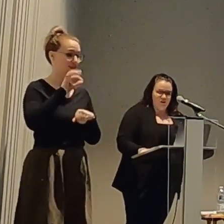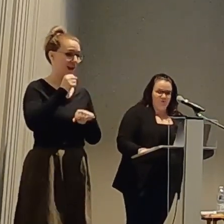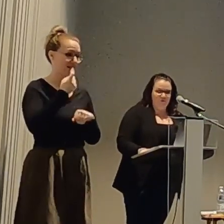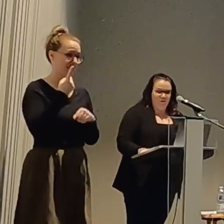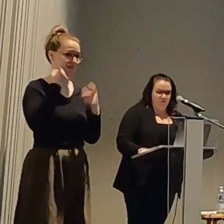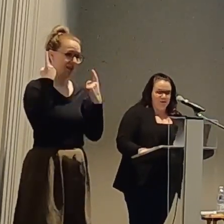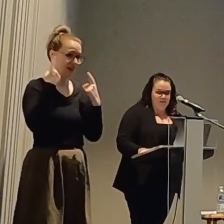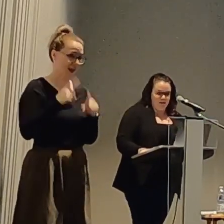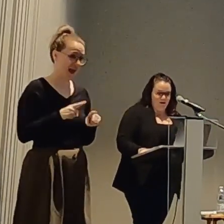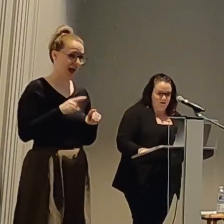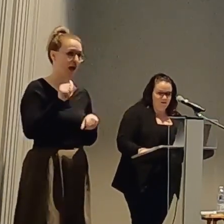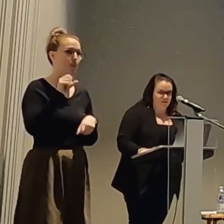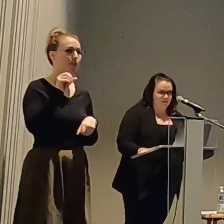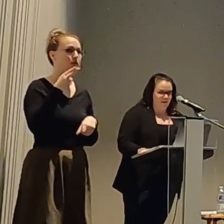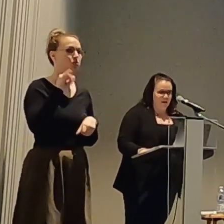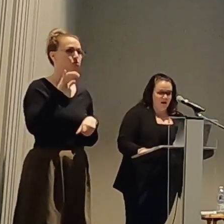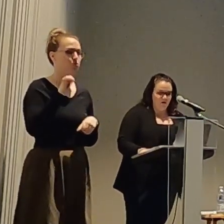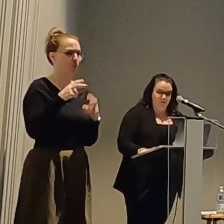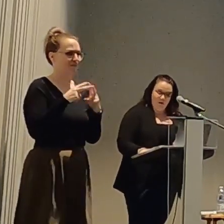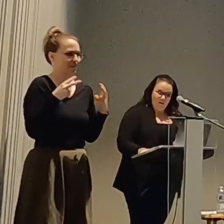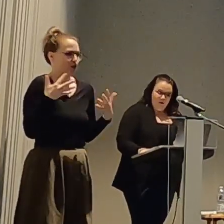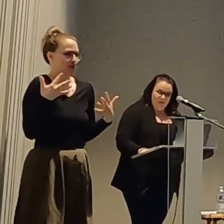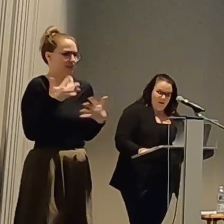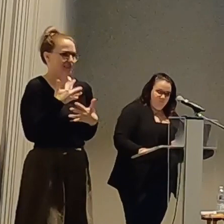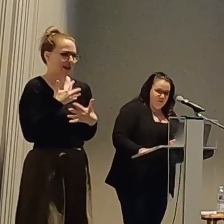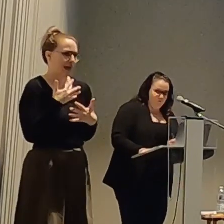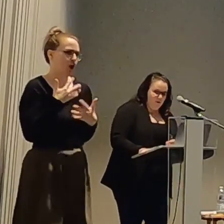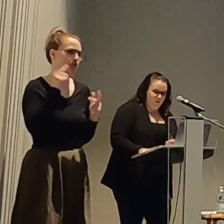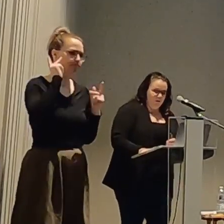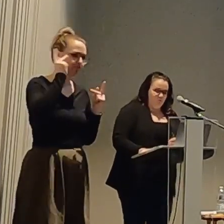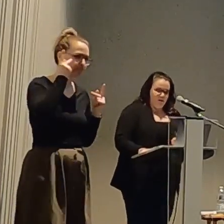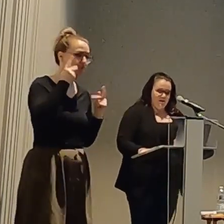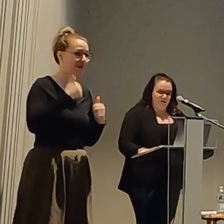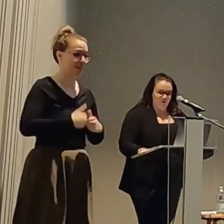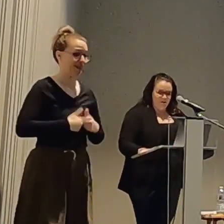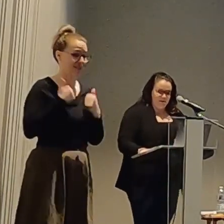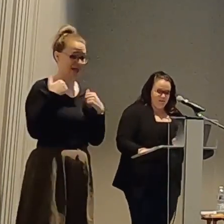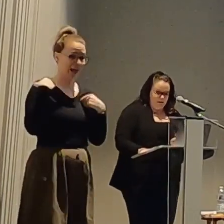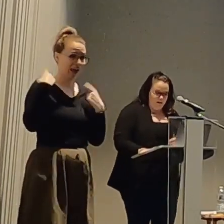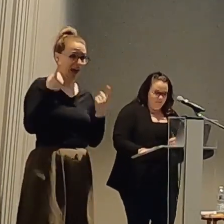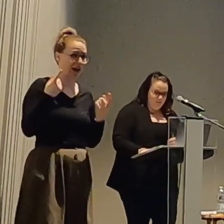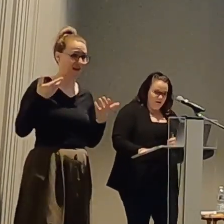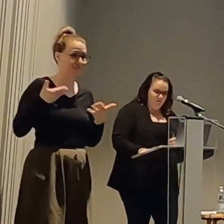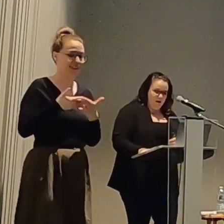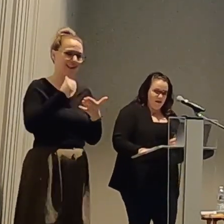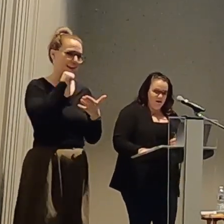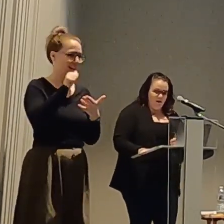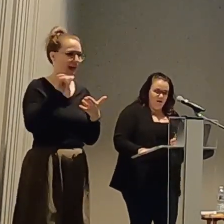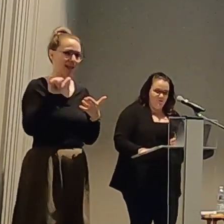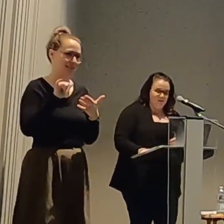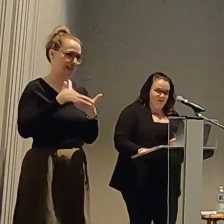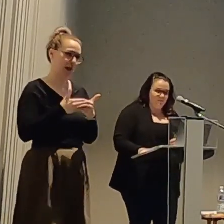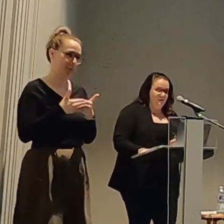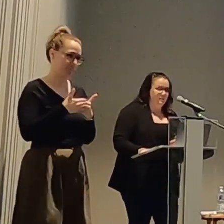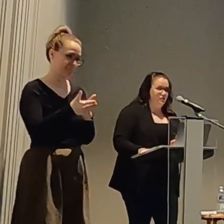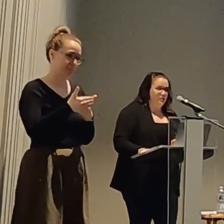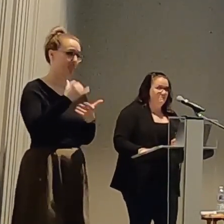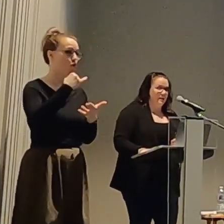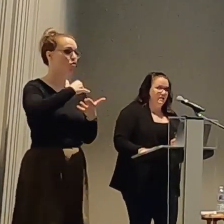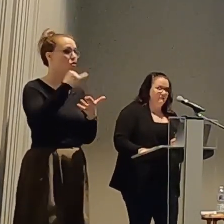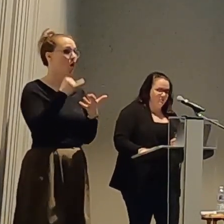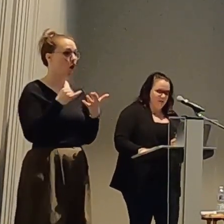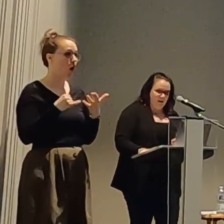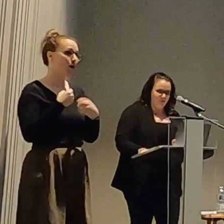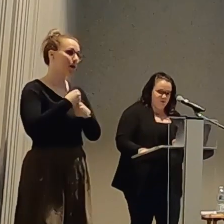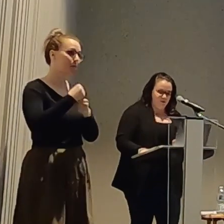11th, she was very scared, and somehow life as we knew it would never be the same, and making art was something that